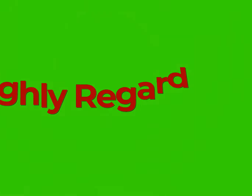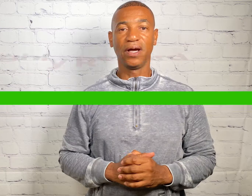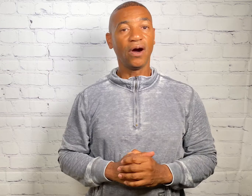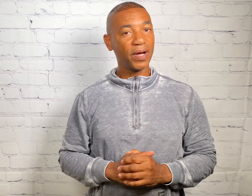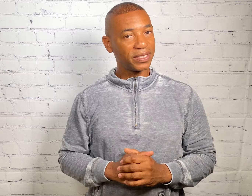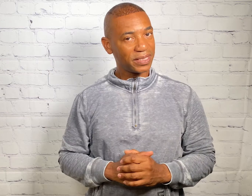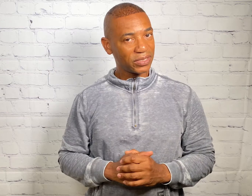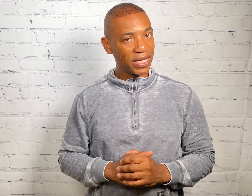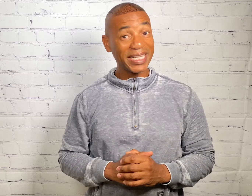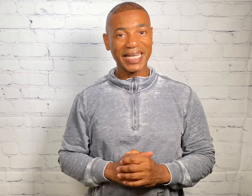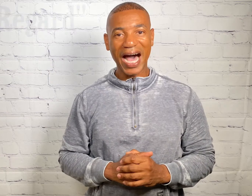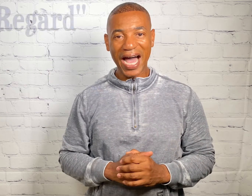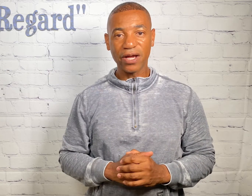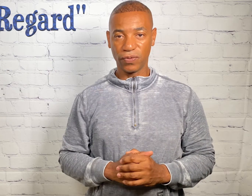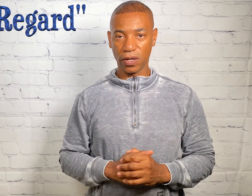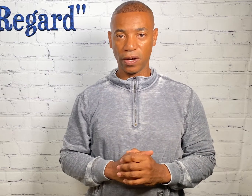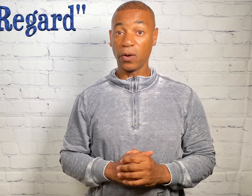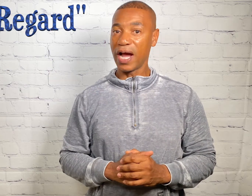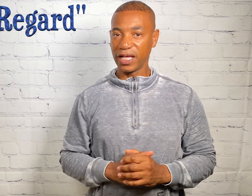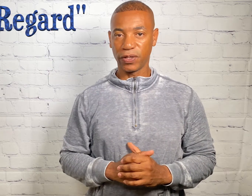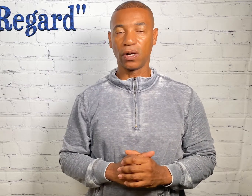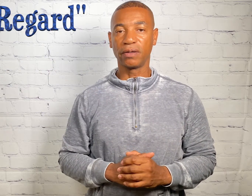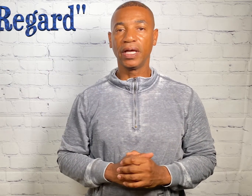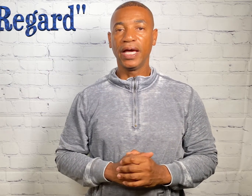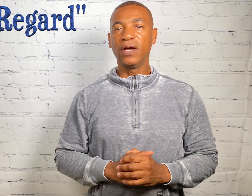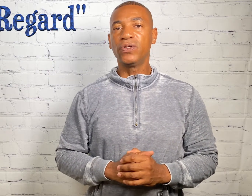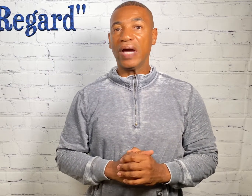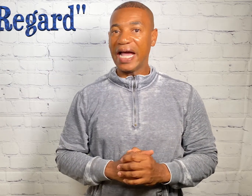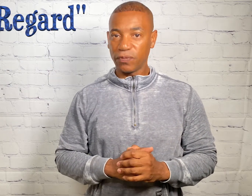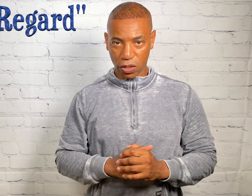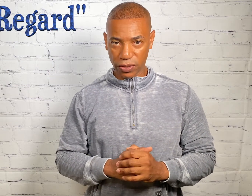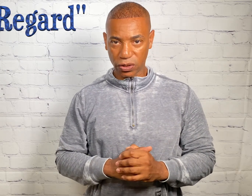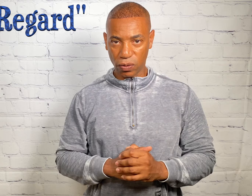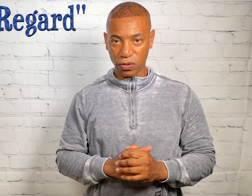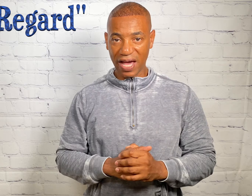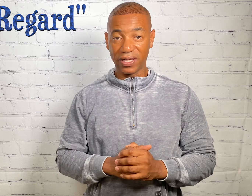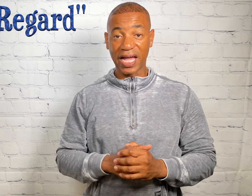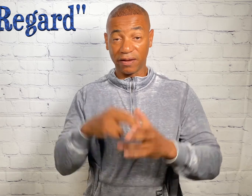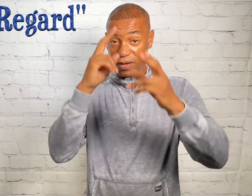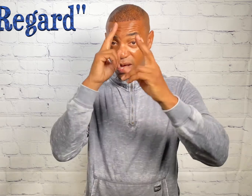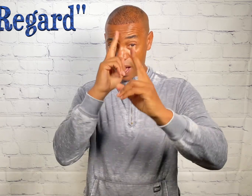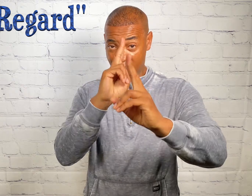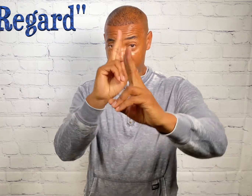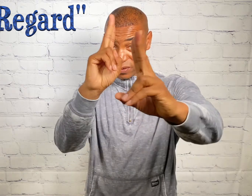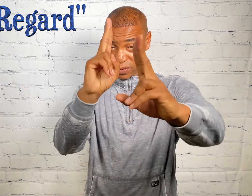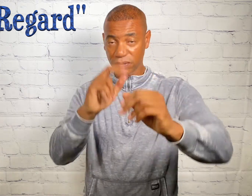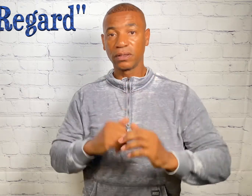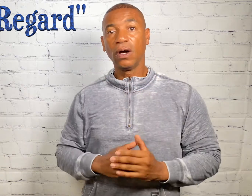All right, this next sign is high regard or highly regard. And when you highly regard someone, you have a lot of honor